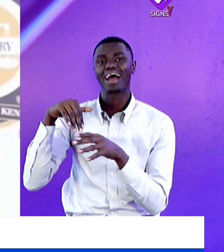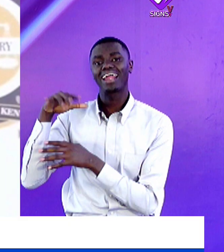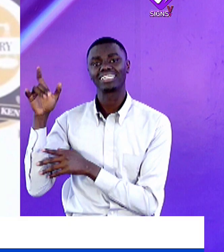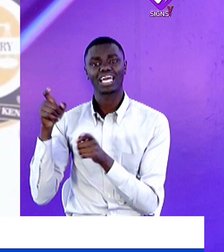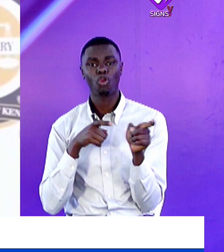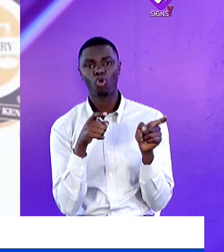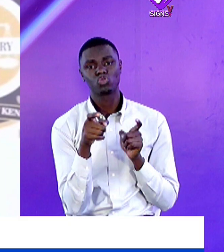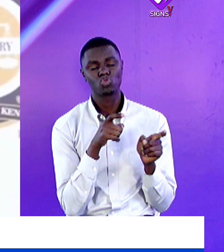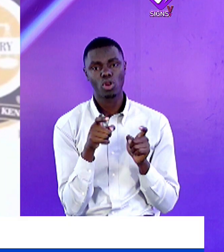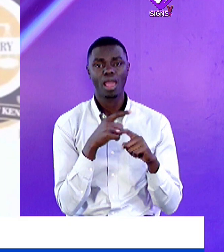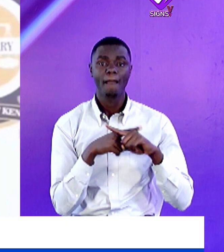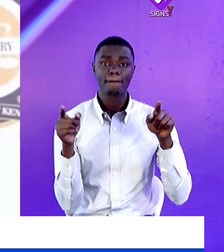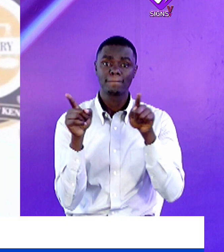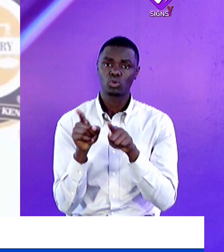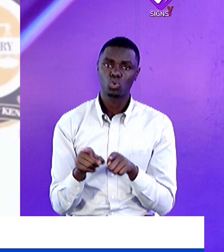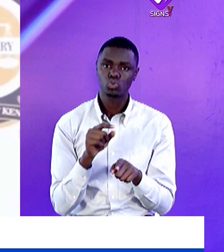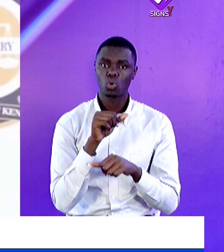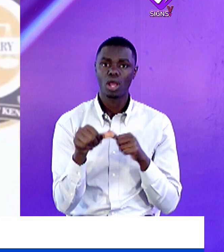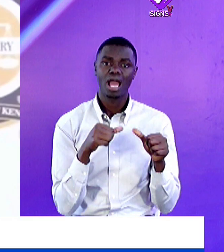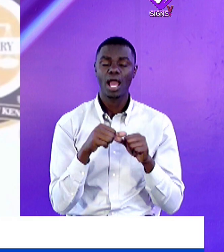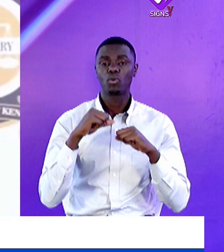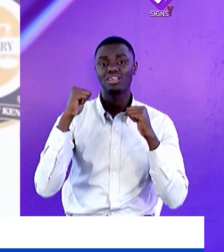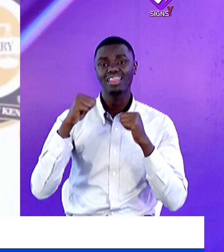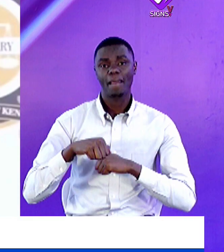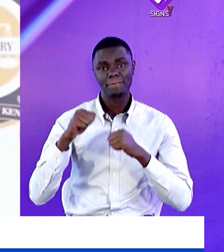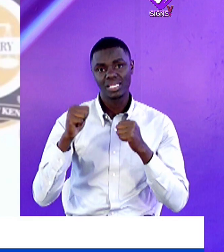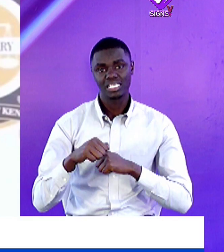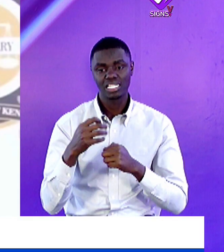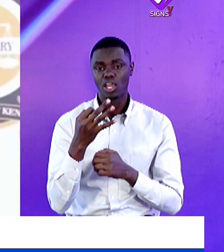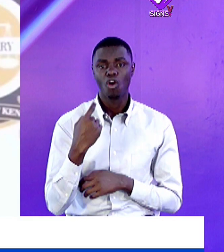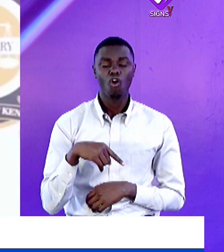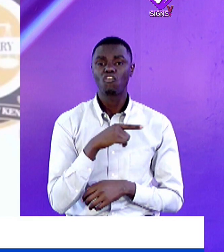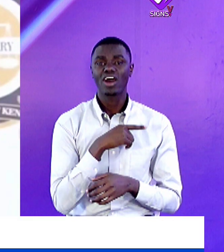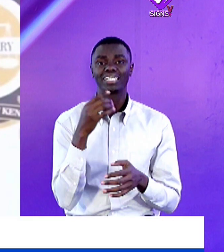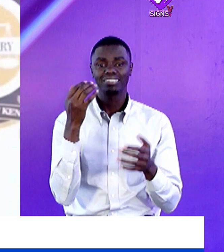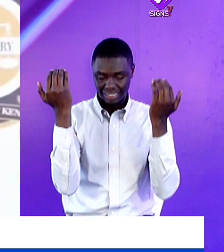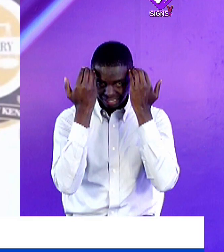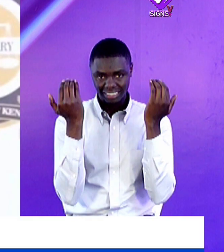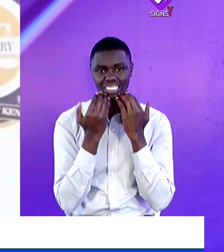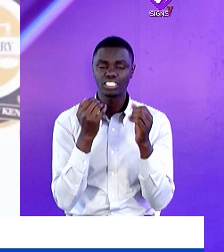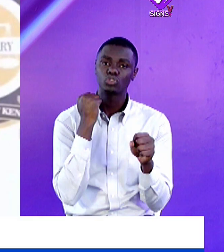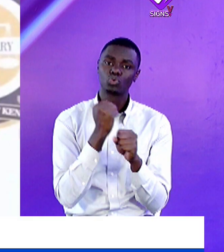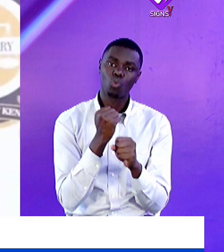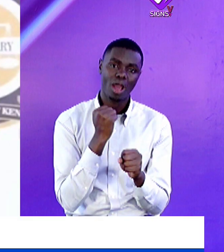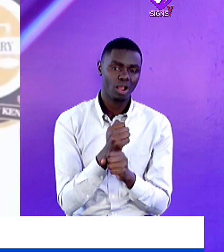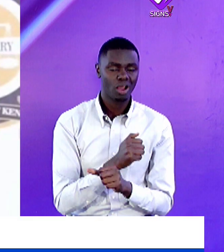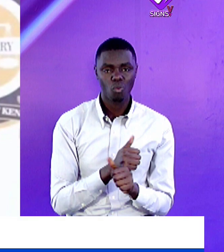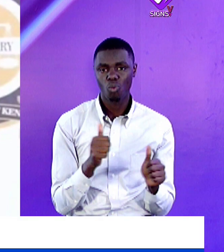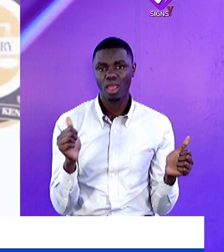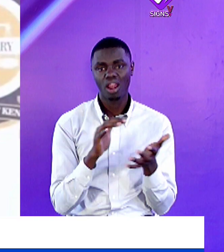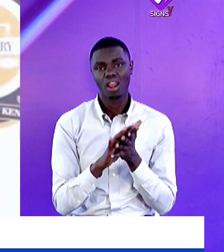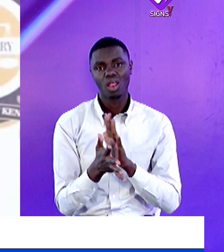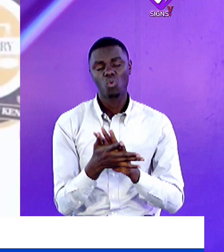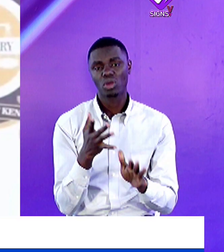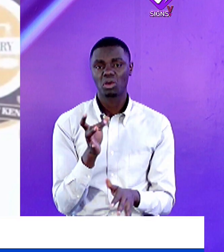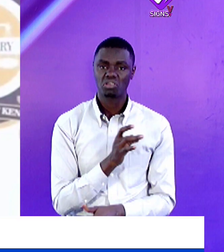control, but also about the ability of us judges to carry out our duty without